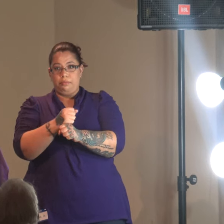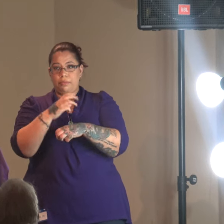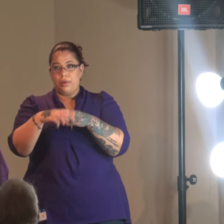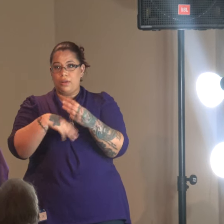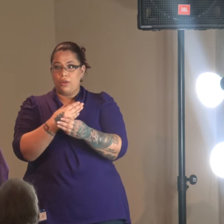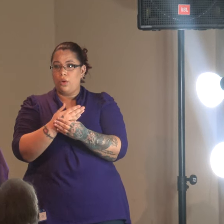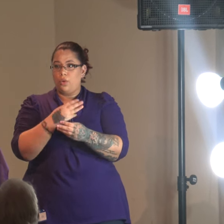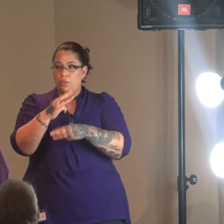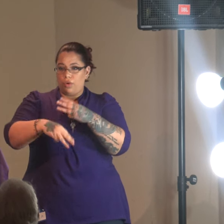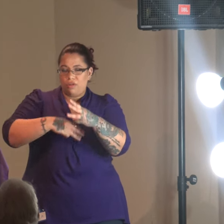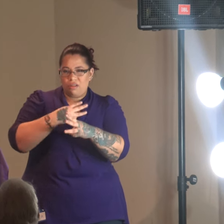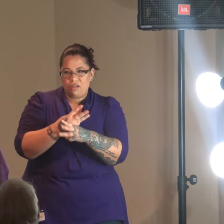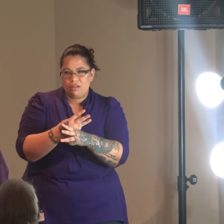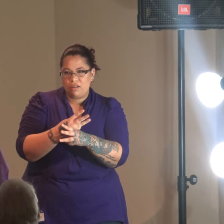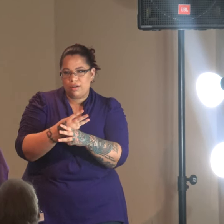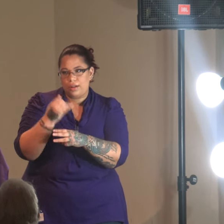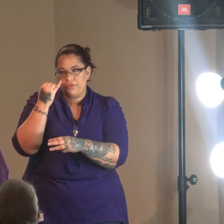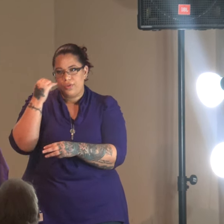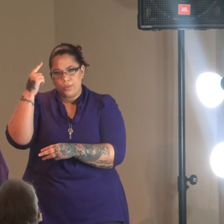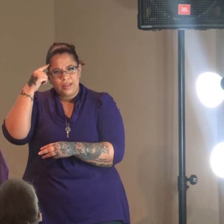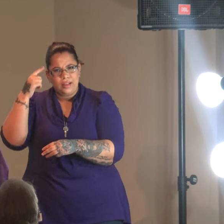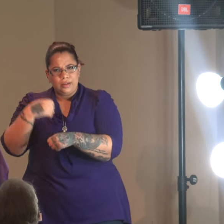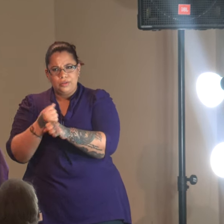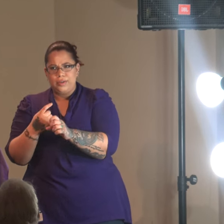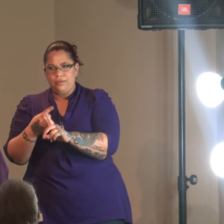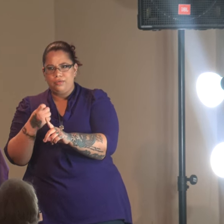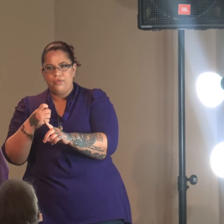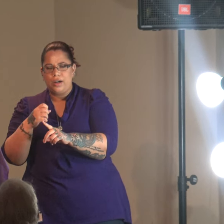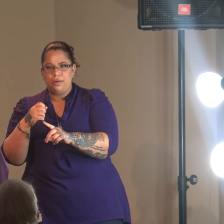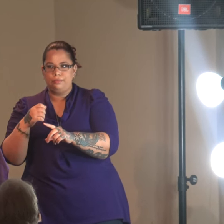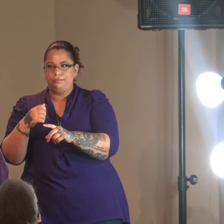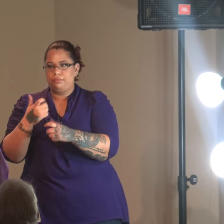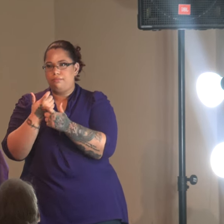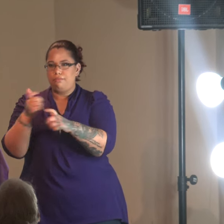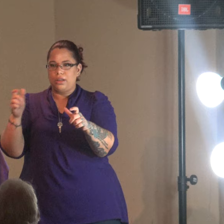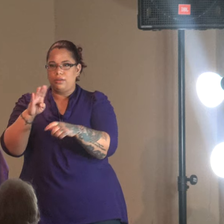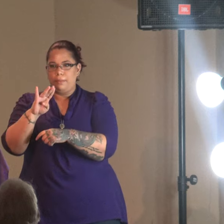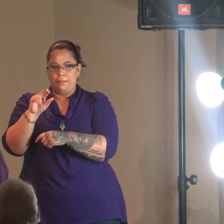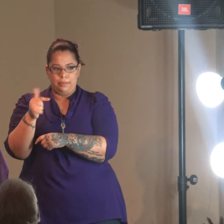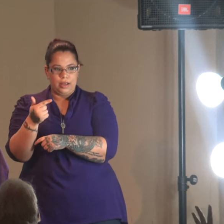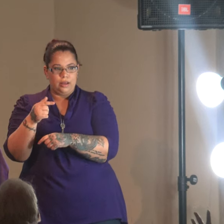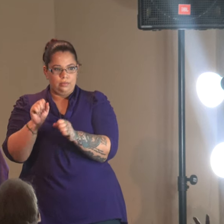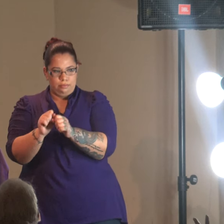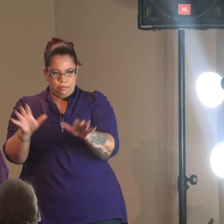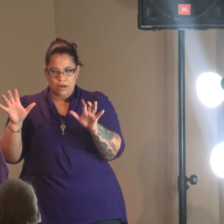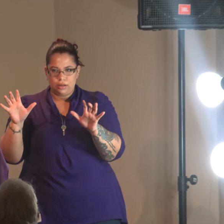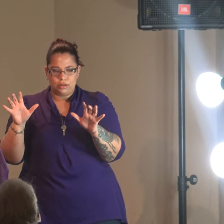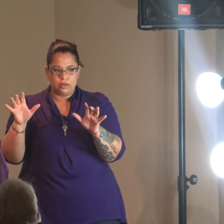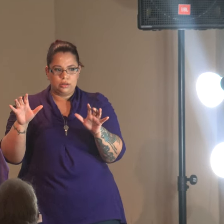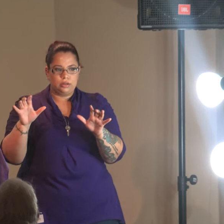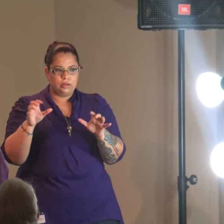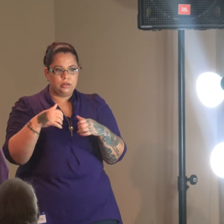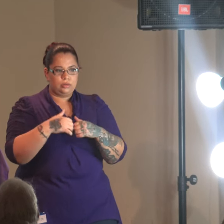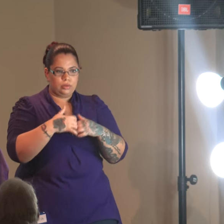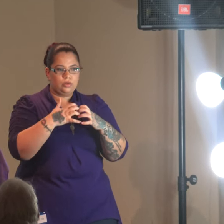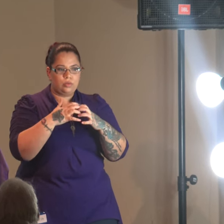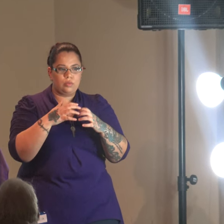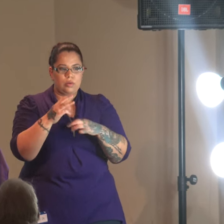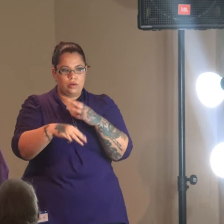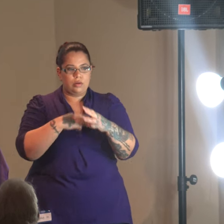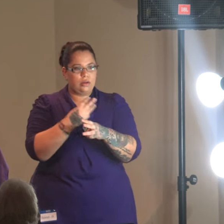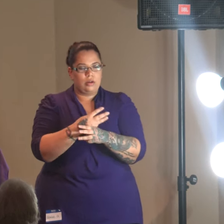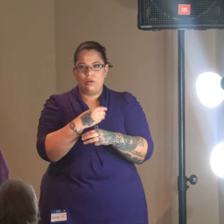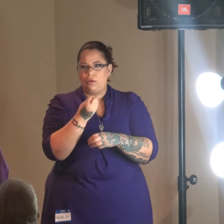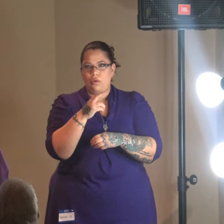you believe it was created out of a Big Bang, or you believe that there was a thought process that said, let there be, whatever it